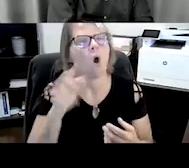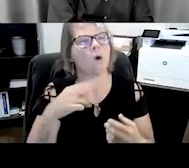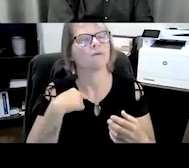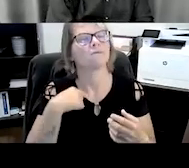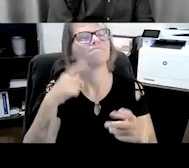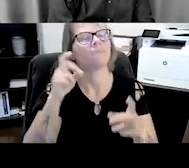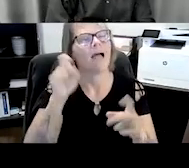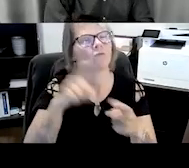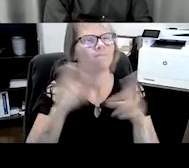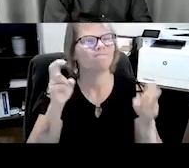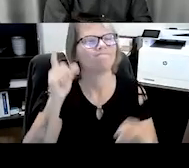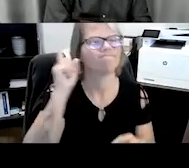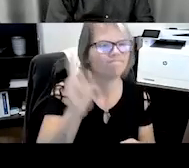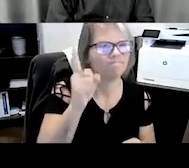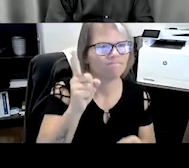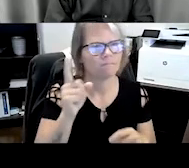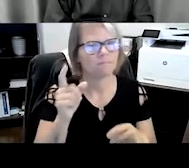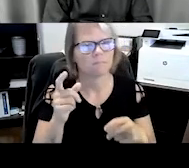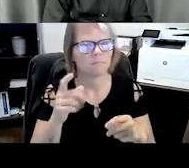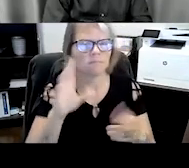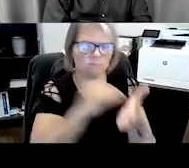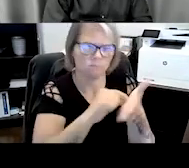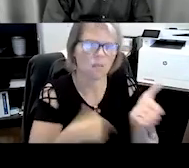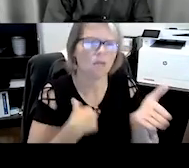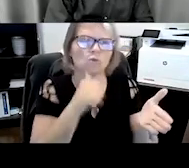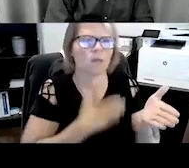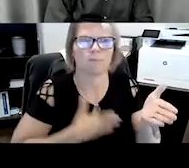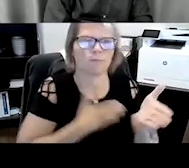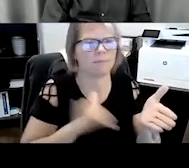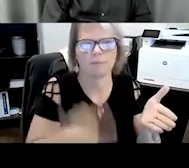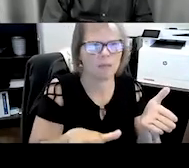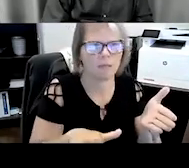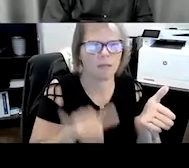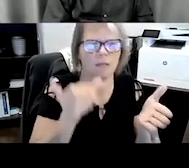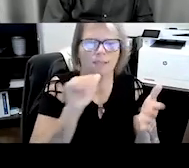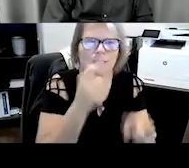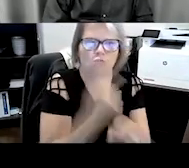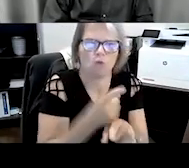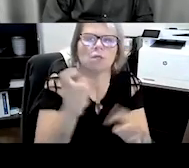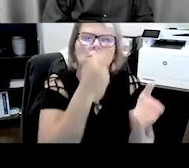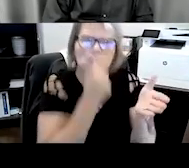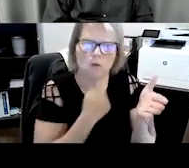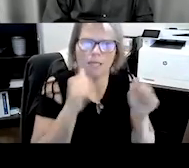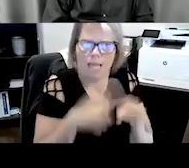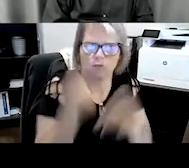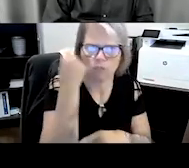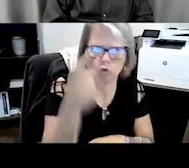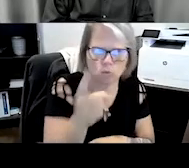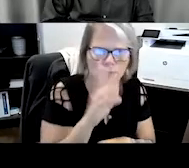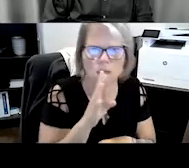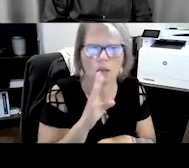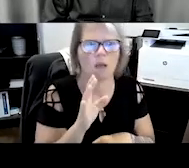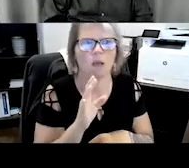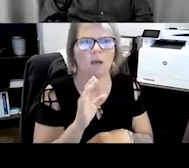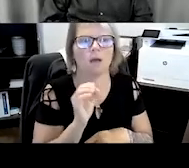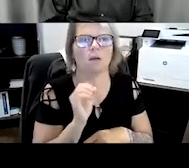leave the establishment if I feel like I'm not being respected. Or I will write a note saying, look, I asked